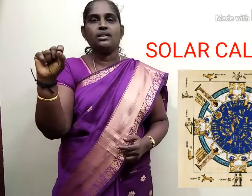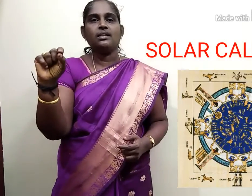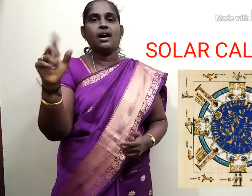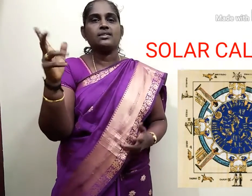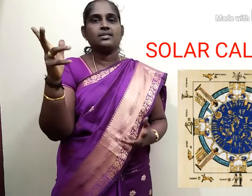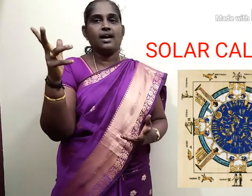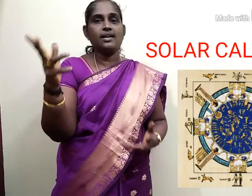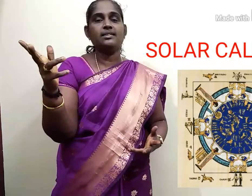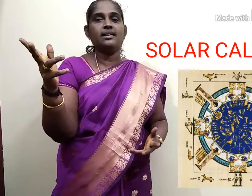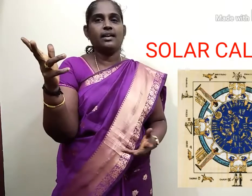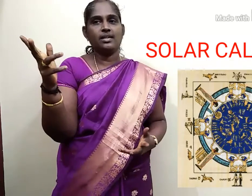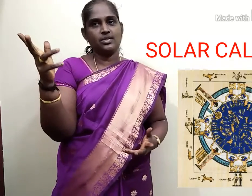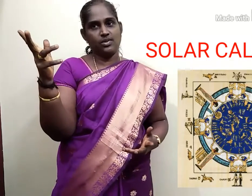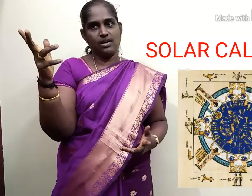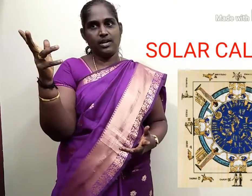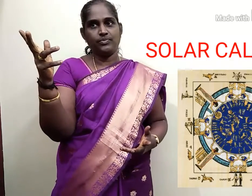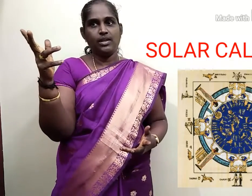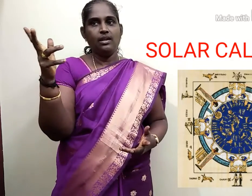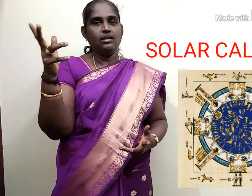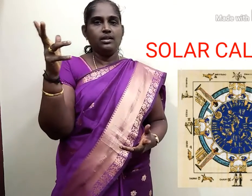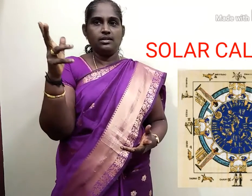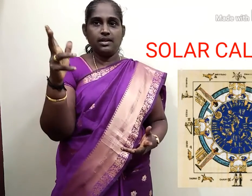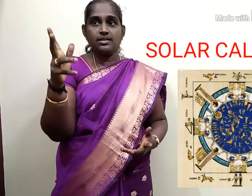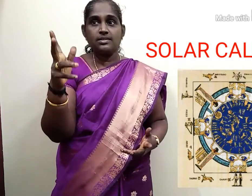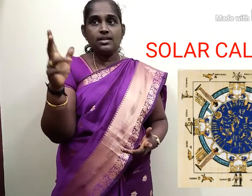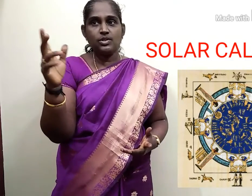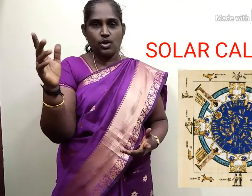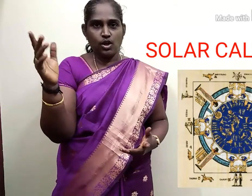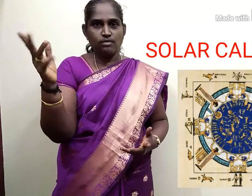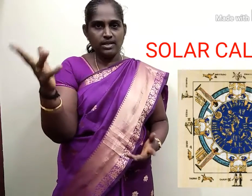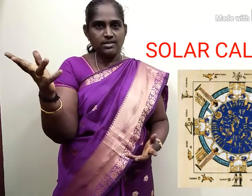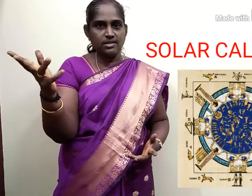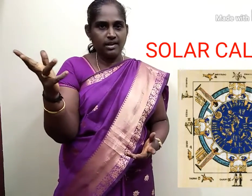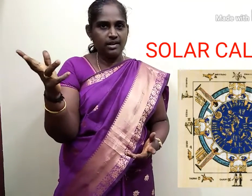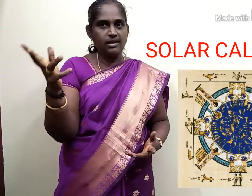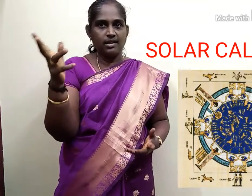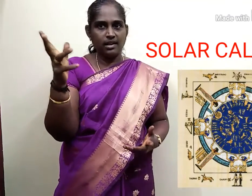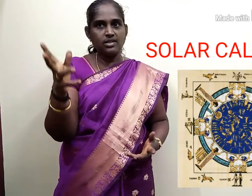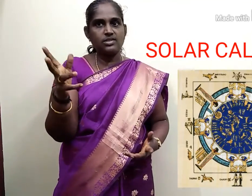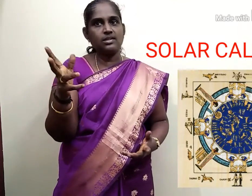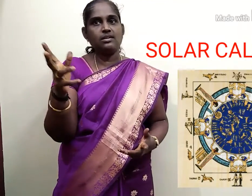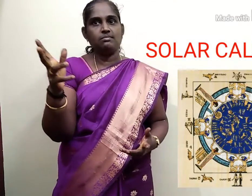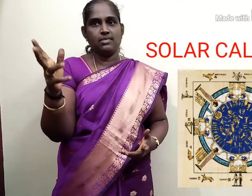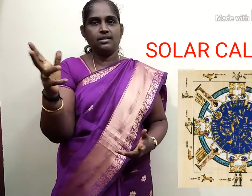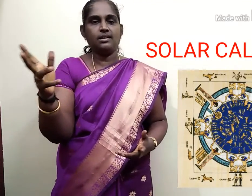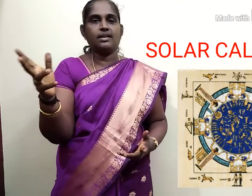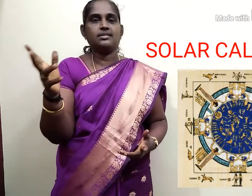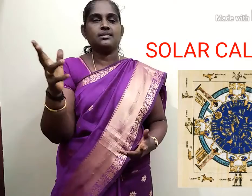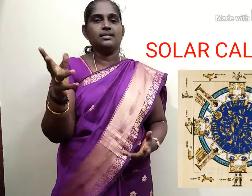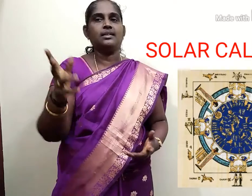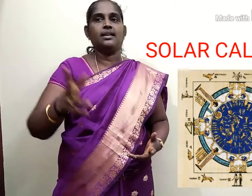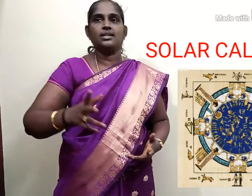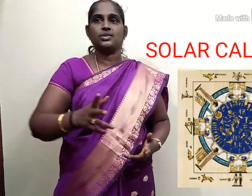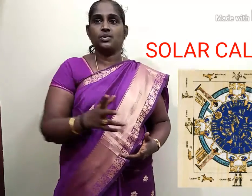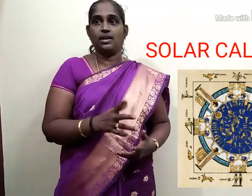month was 30 days only. It was 12 months and each month was 30 days